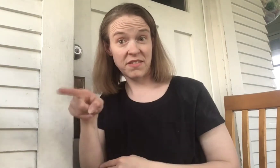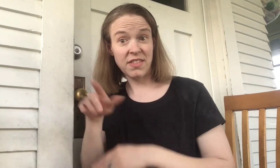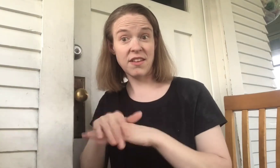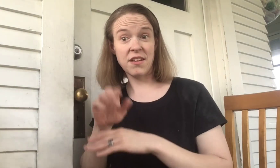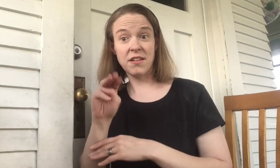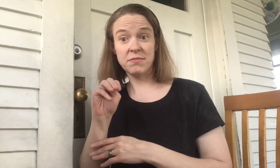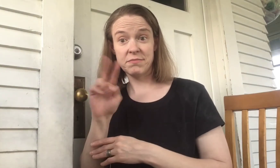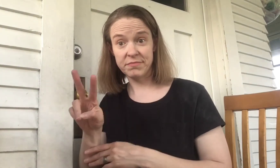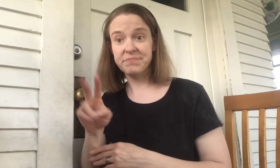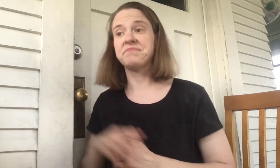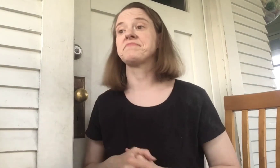deaf on the island.